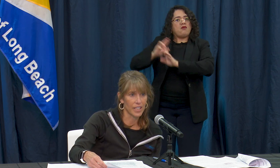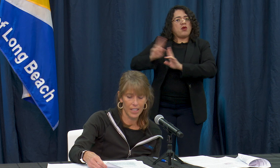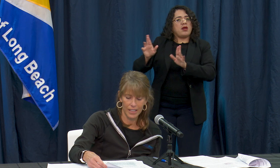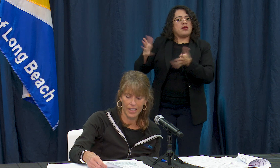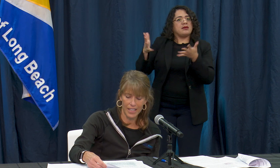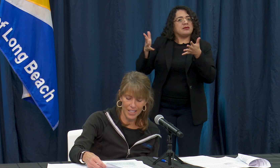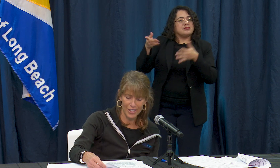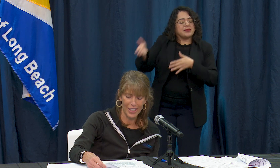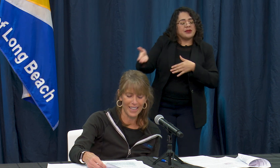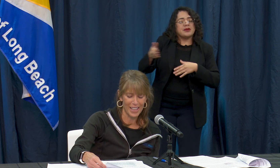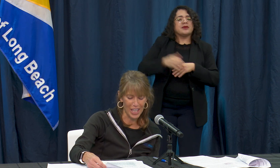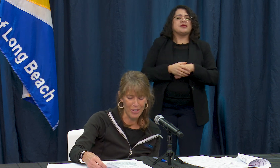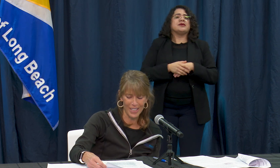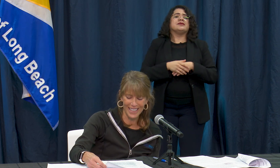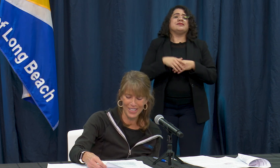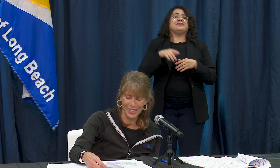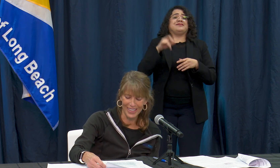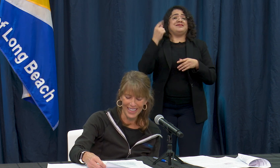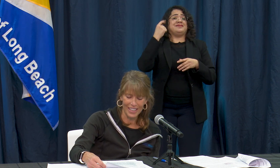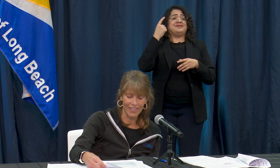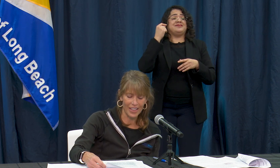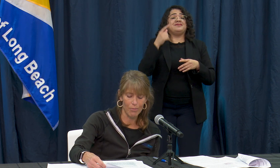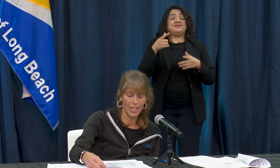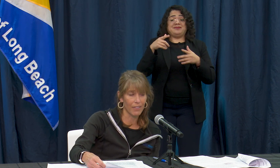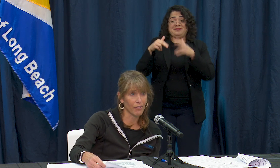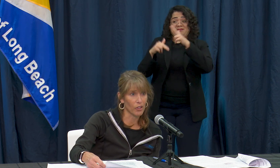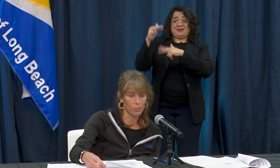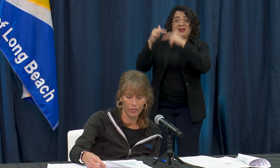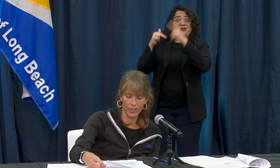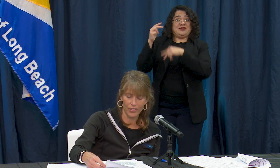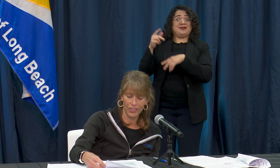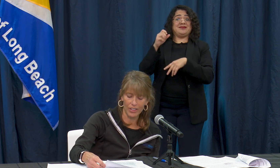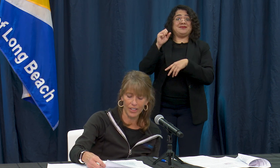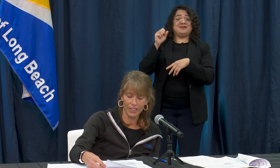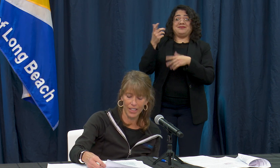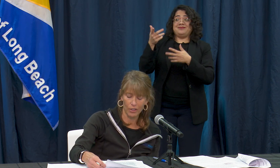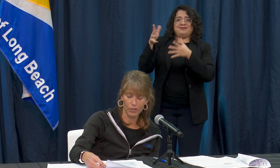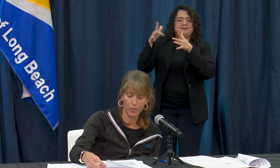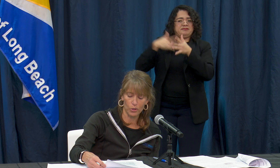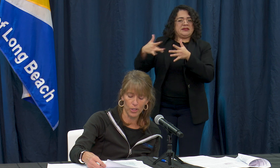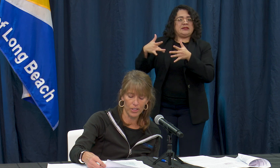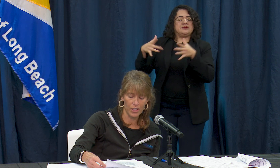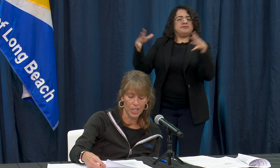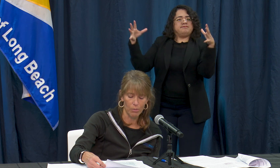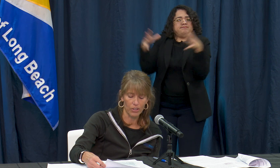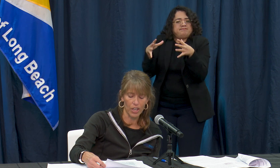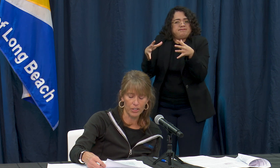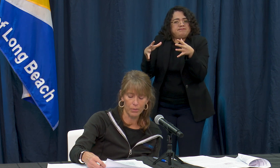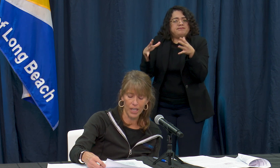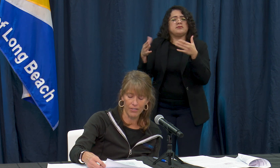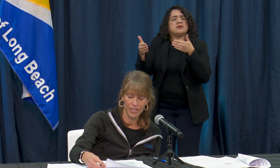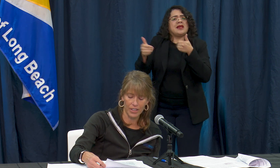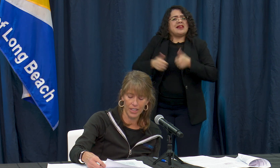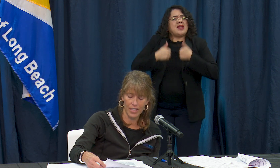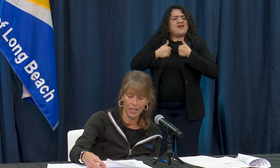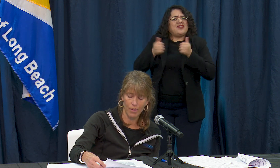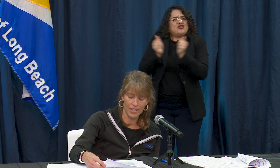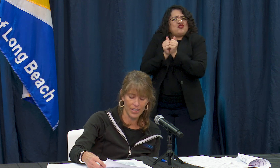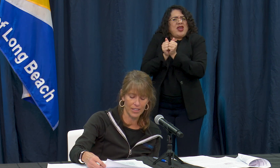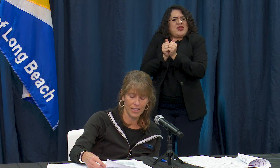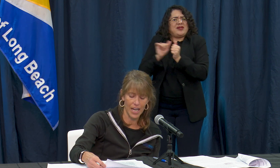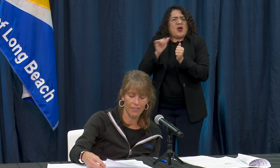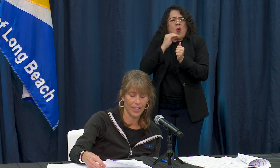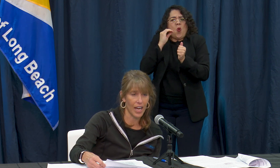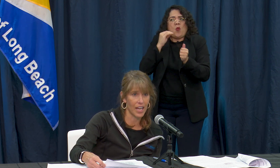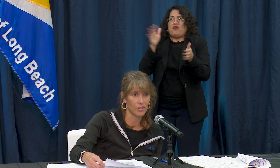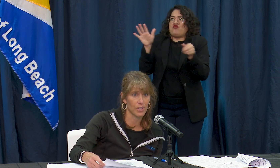their congregate nature, the fact that many of the vulnerable citizens are living in those close quarters puts long-term care facilities and their